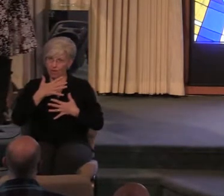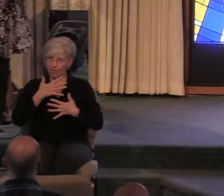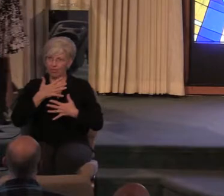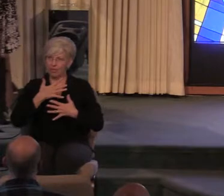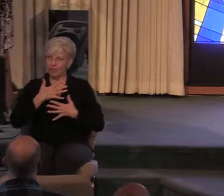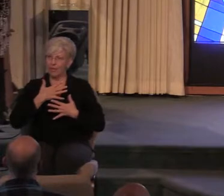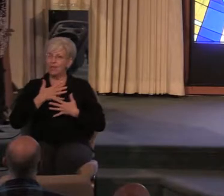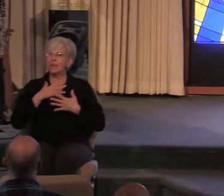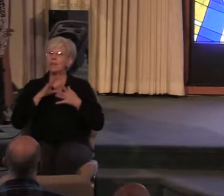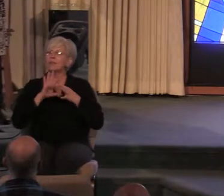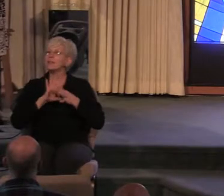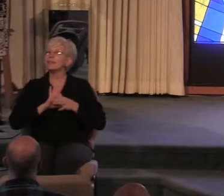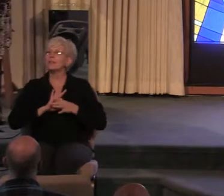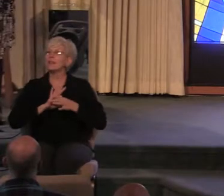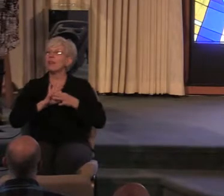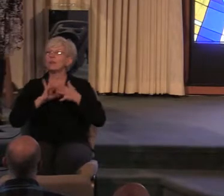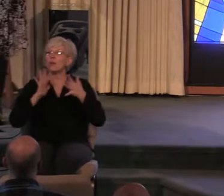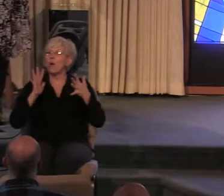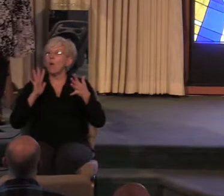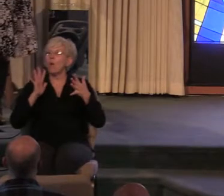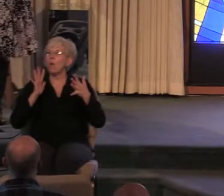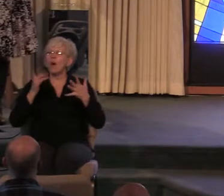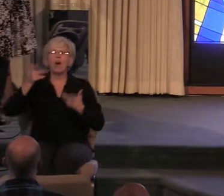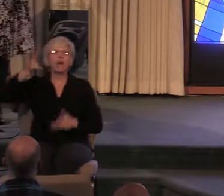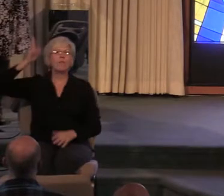to let go of that which was,